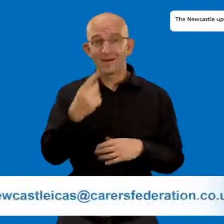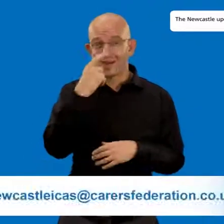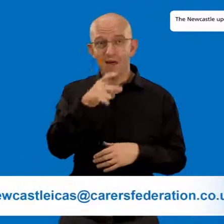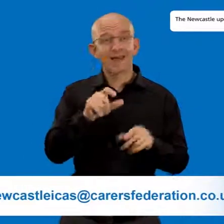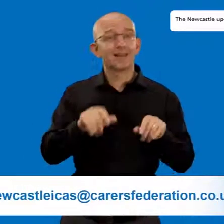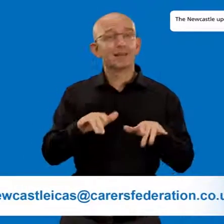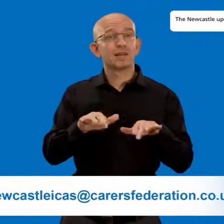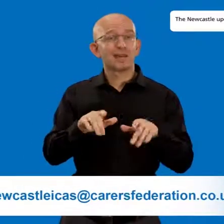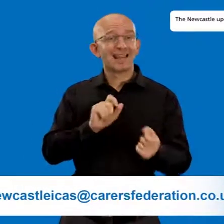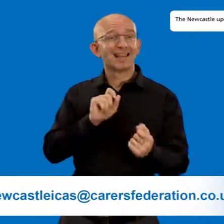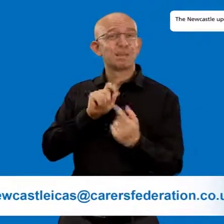or via email to